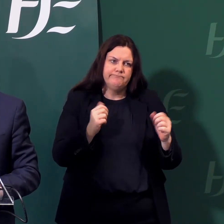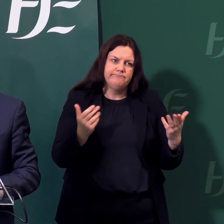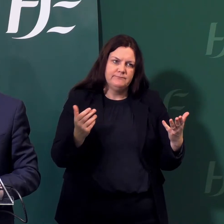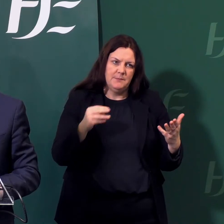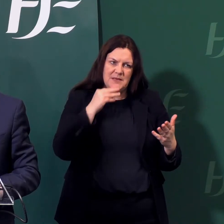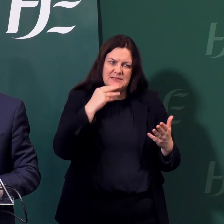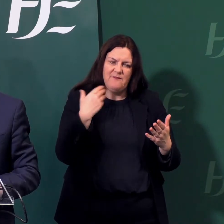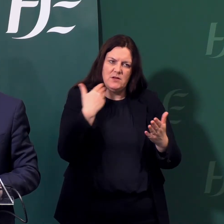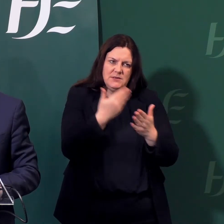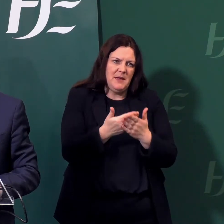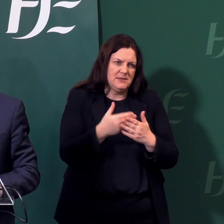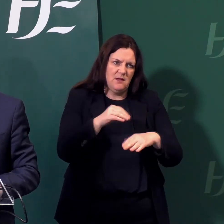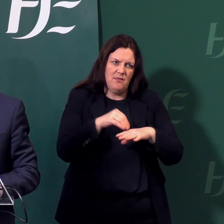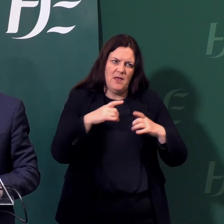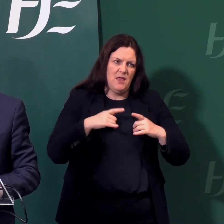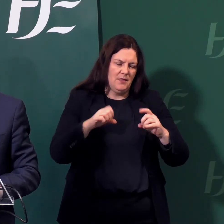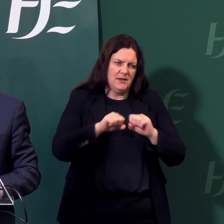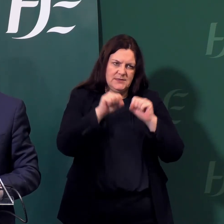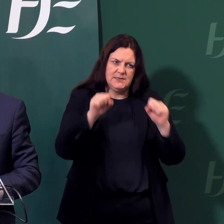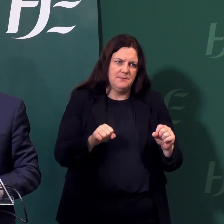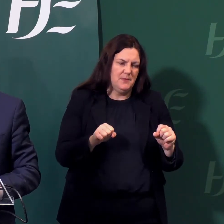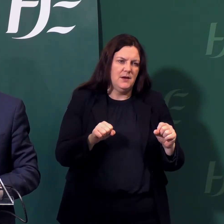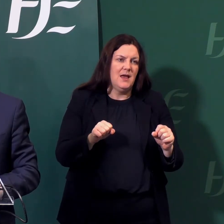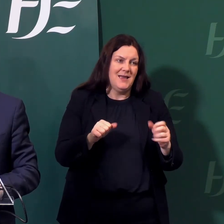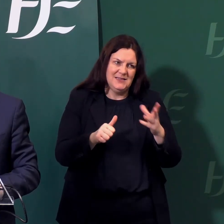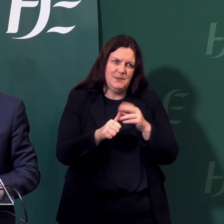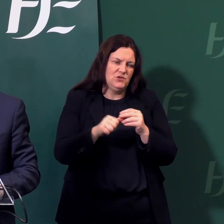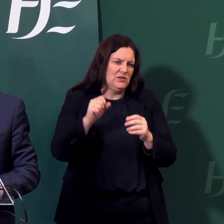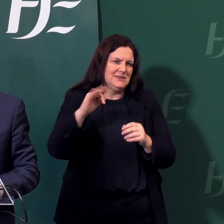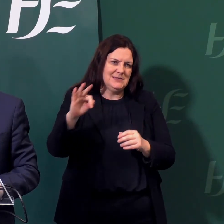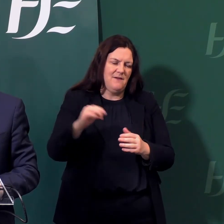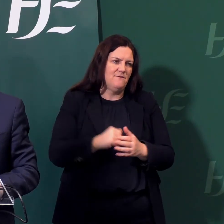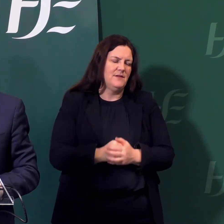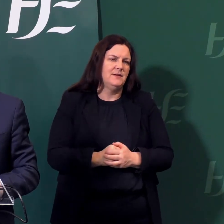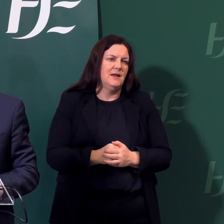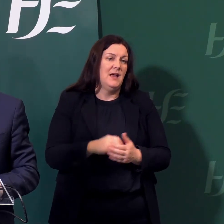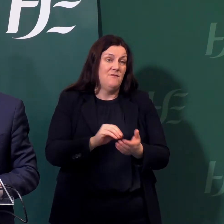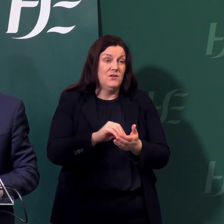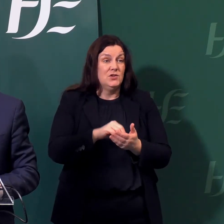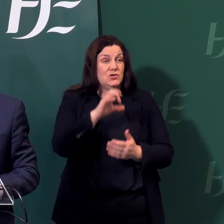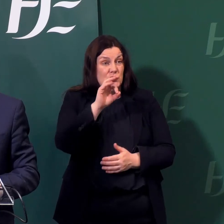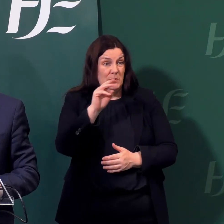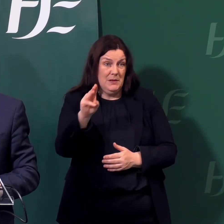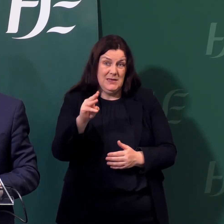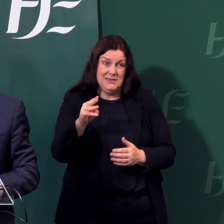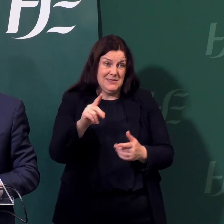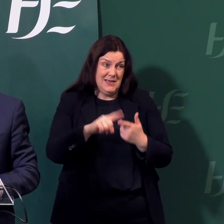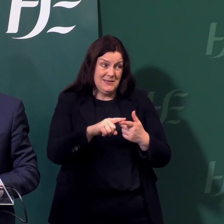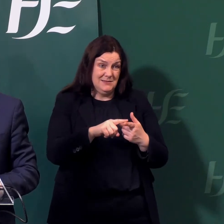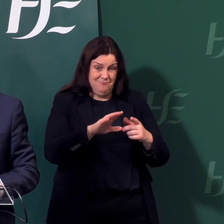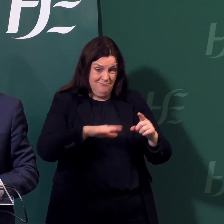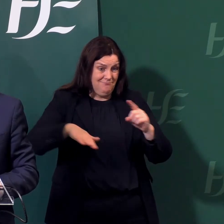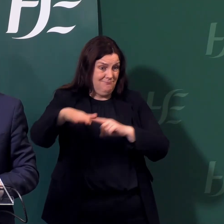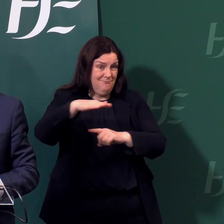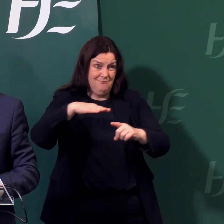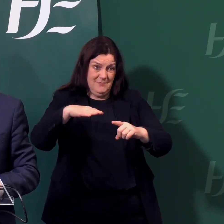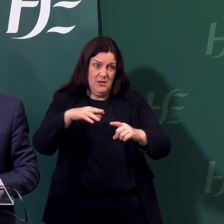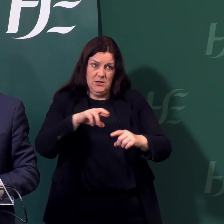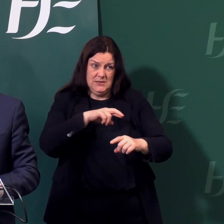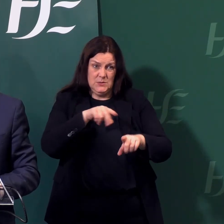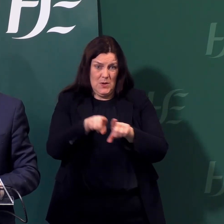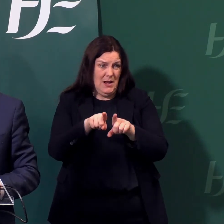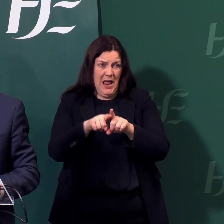unforgiving demands on our healthcare system, particularly at a staffing level. GPs and their practices are also going